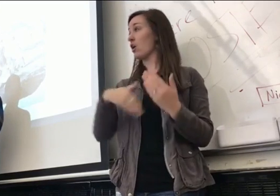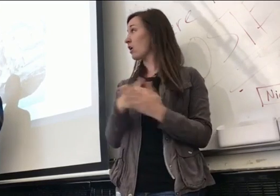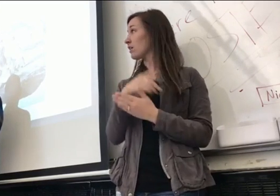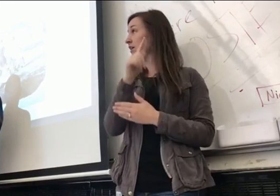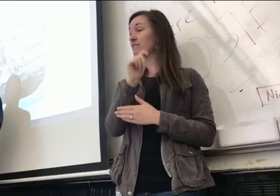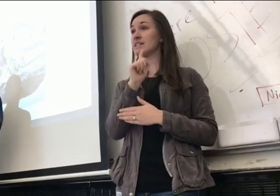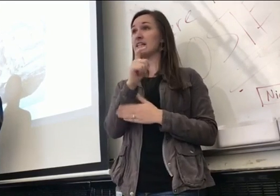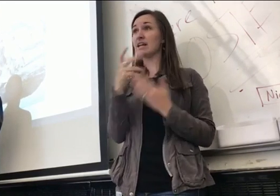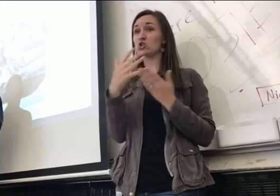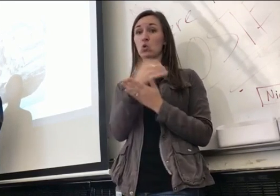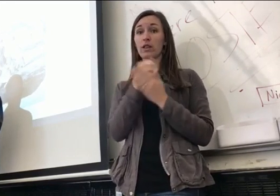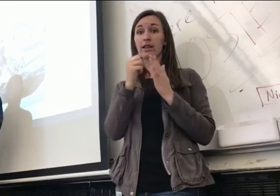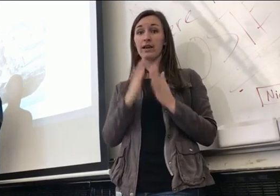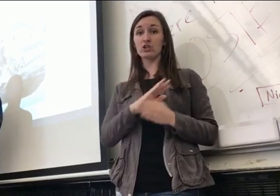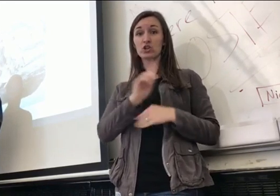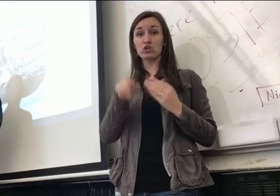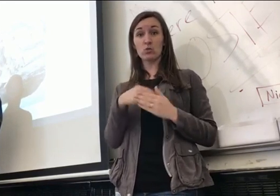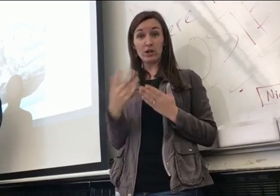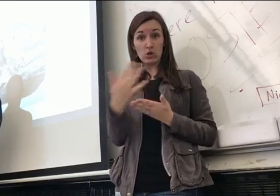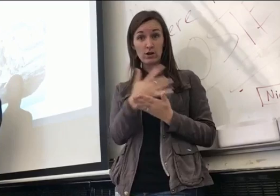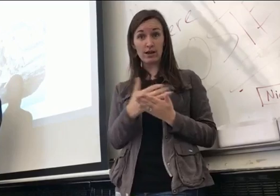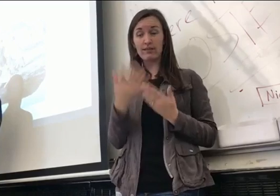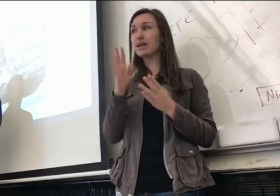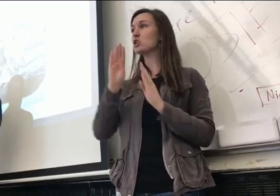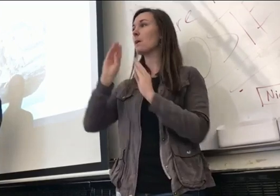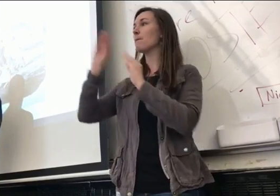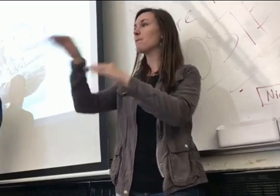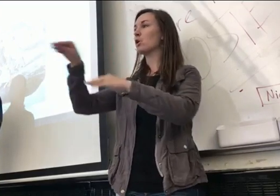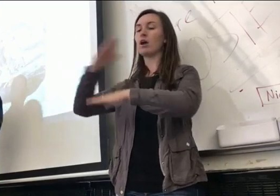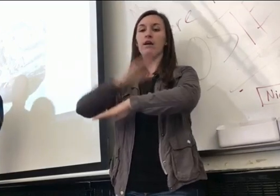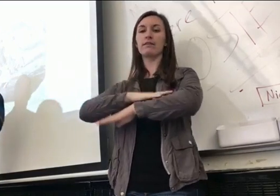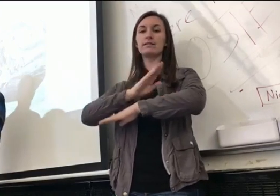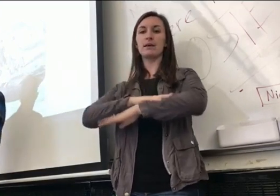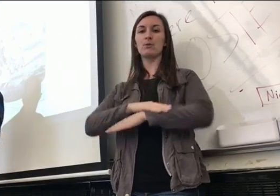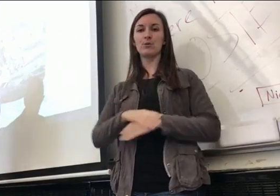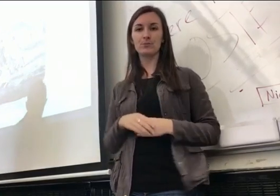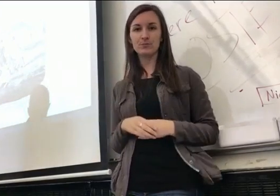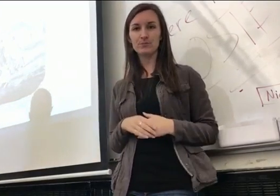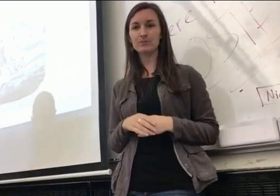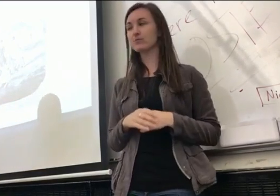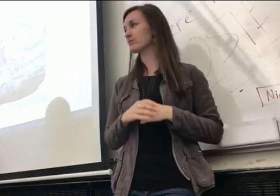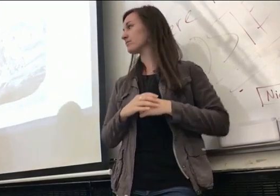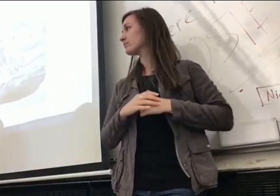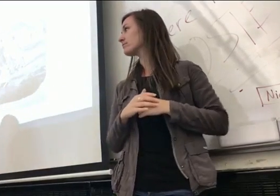that wealth, when you collect it, over on my table over there in a giant pile.